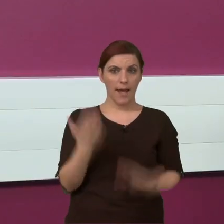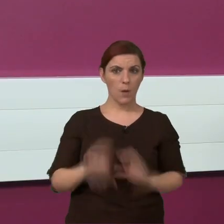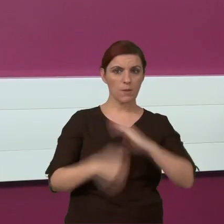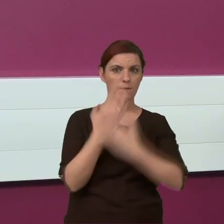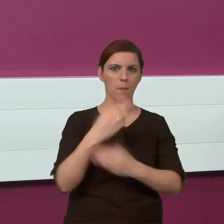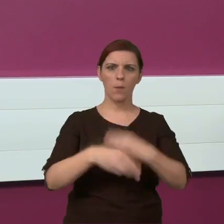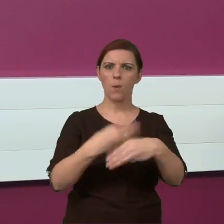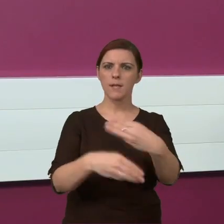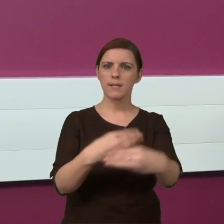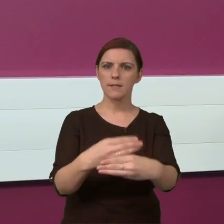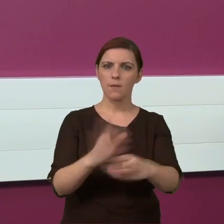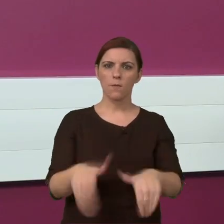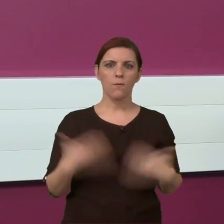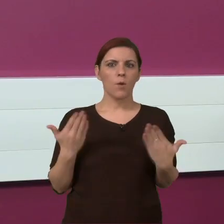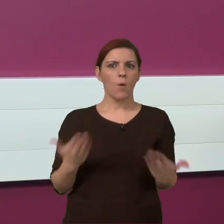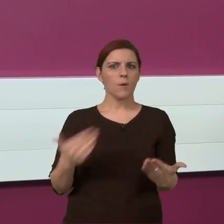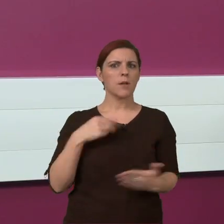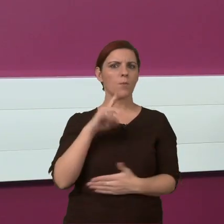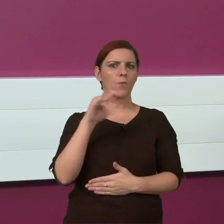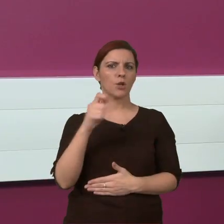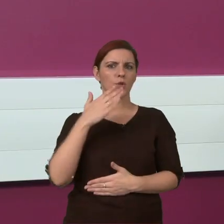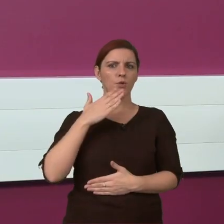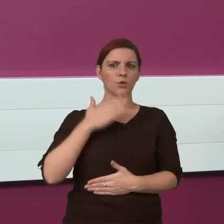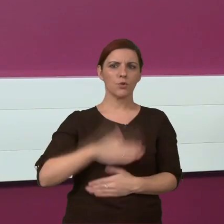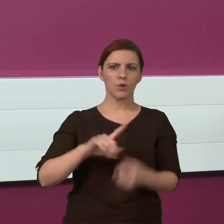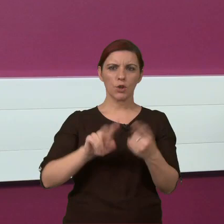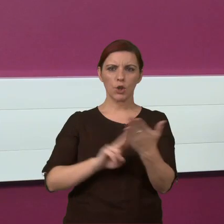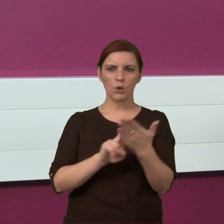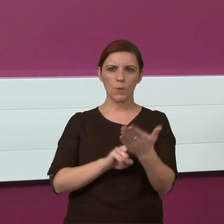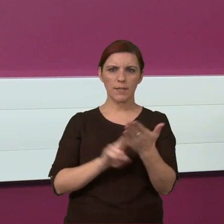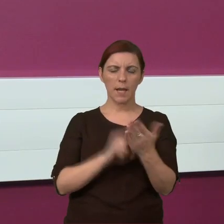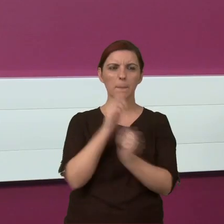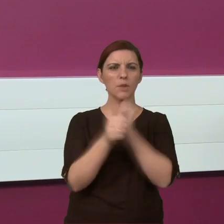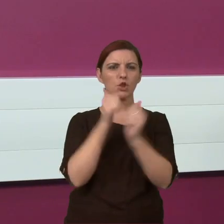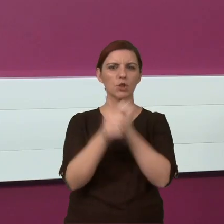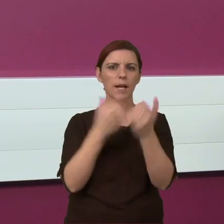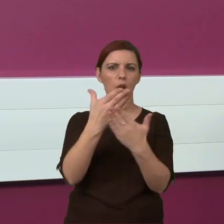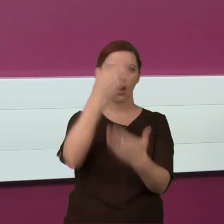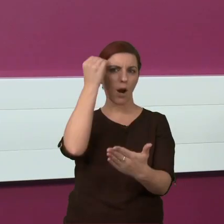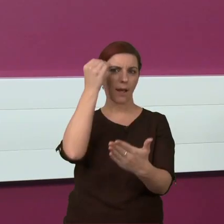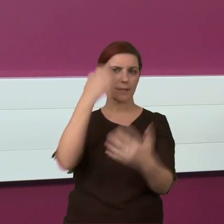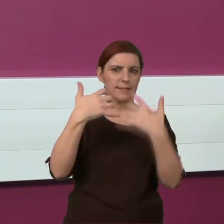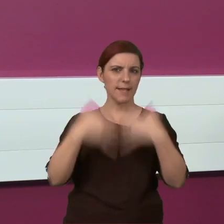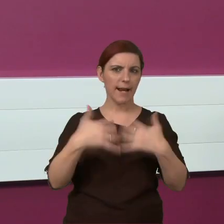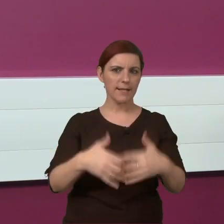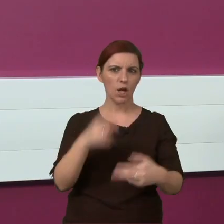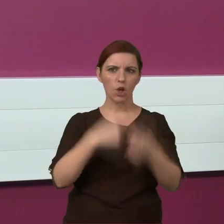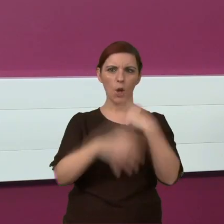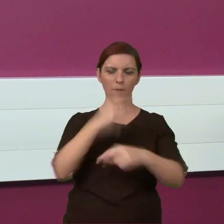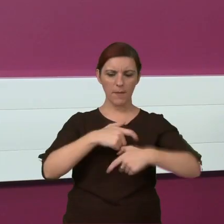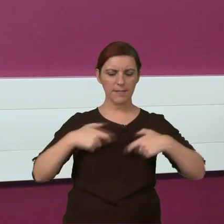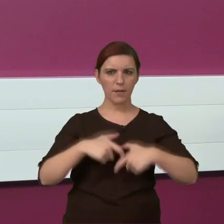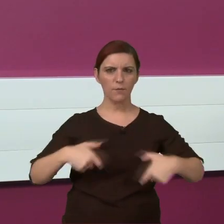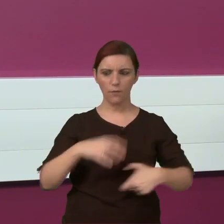We are in the early stages of this project. For now, our prototype's gesture recognition uses machine learning techniques on the